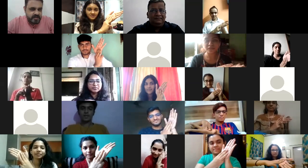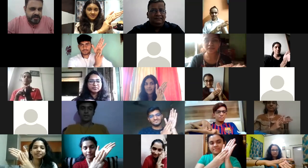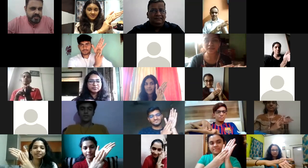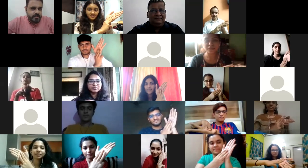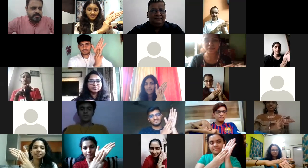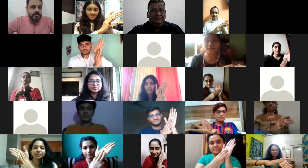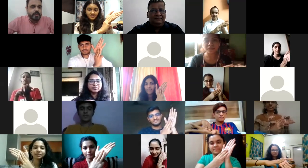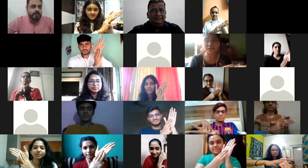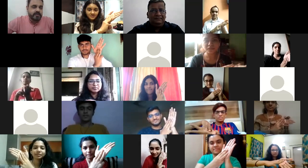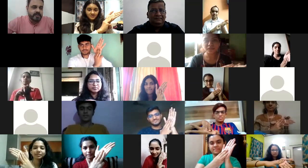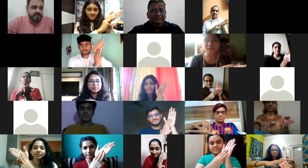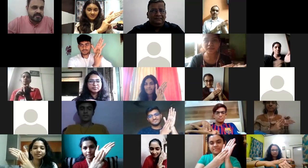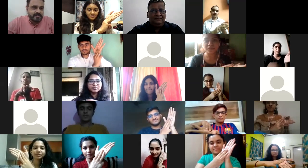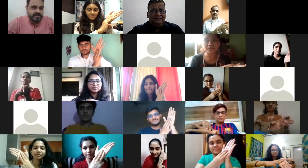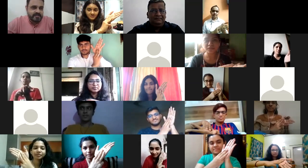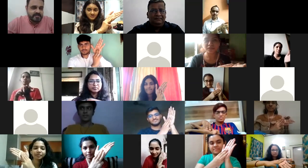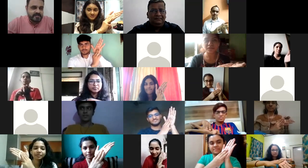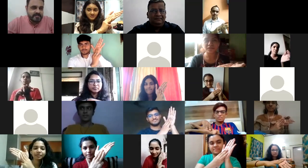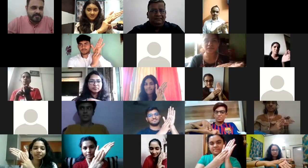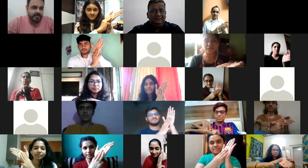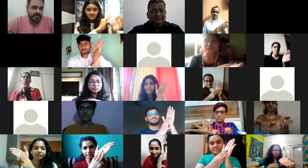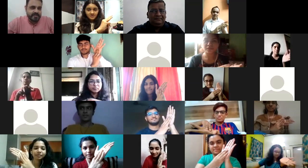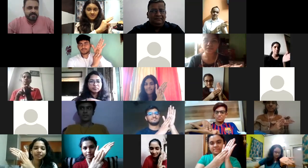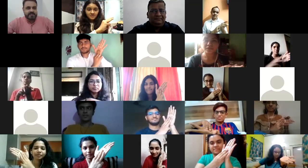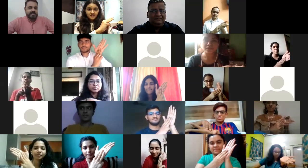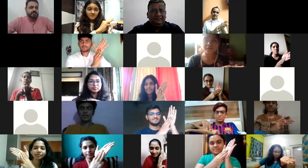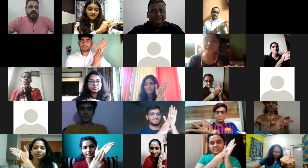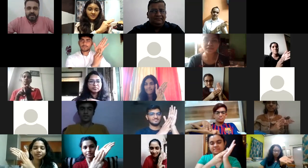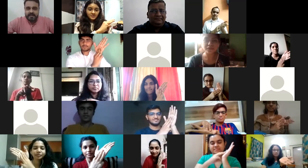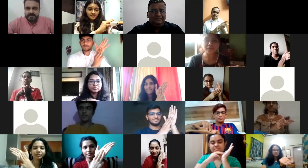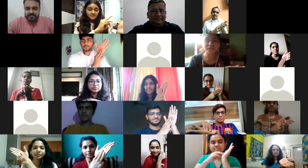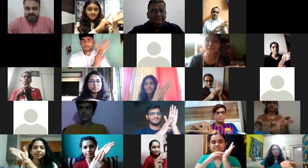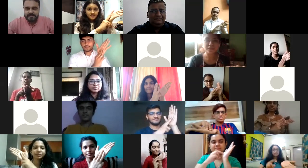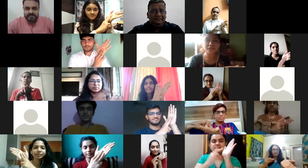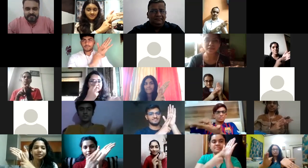Anisha, you just have to club your fingers. Perfect. N,